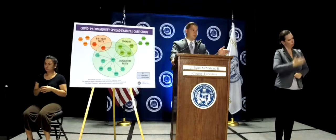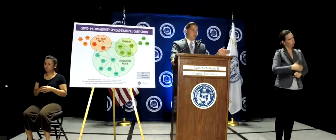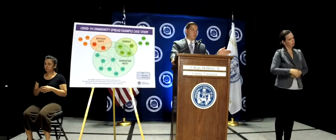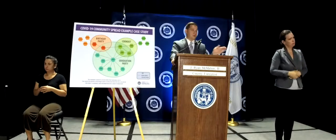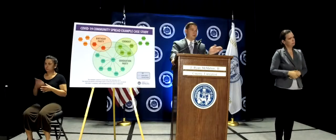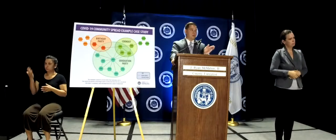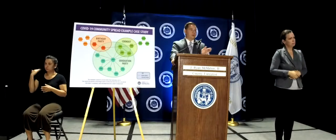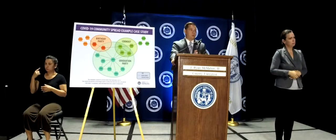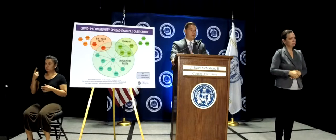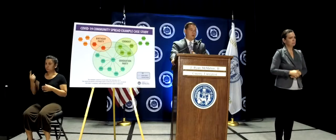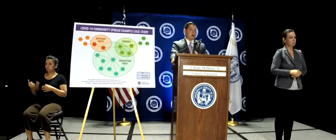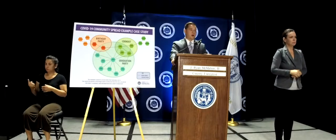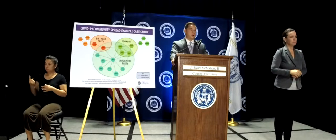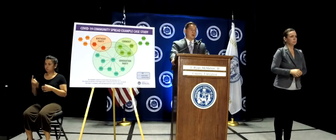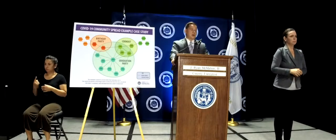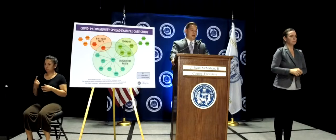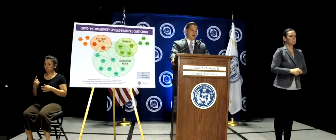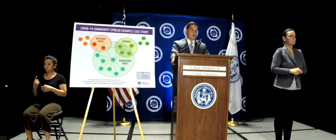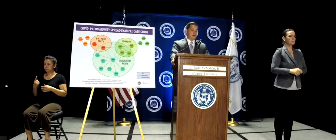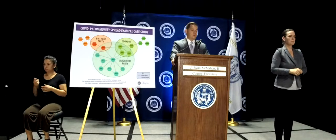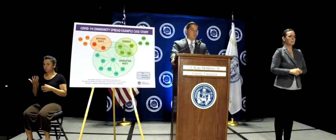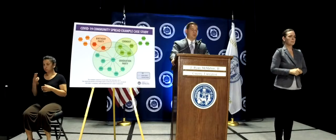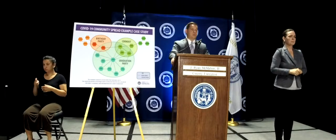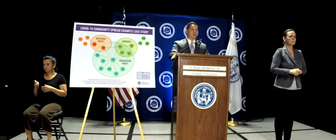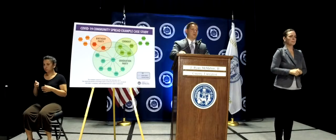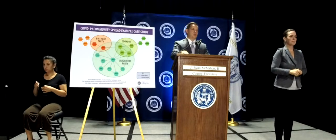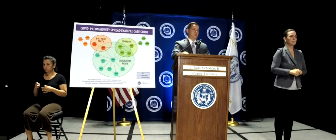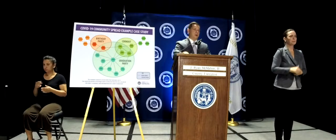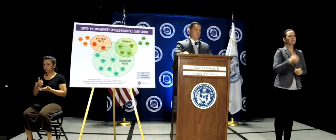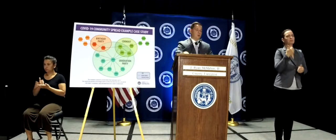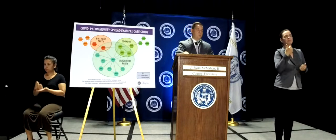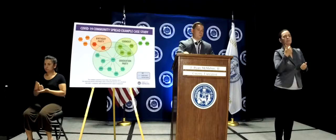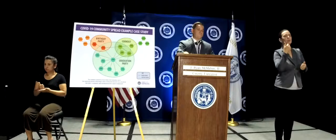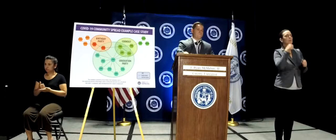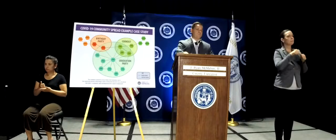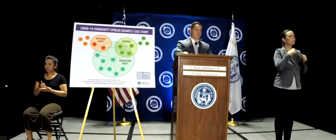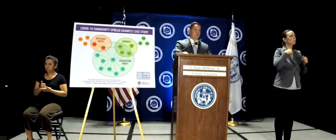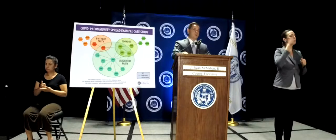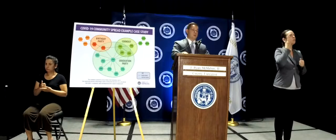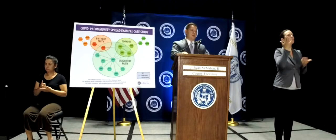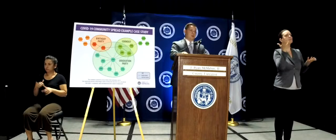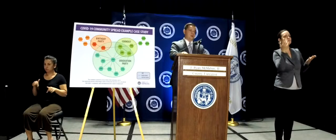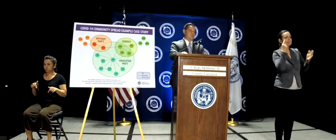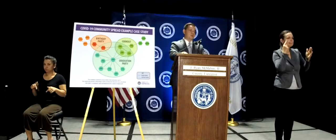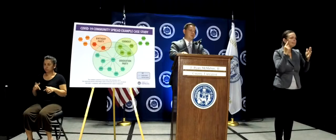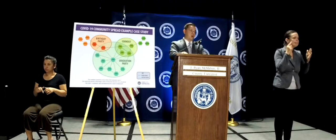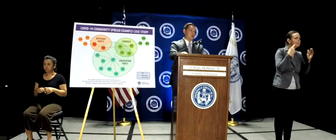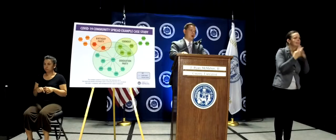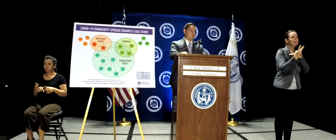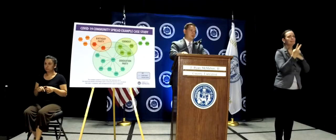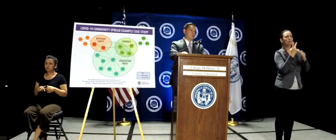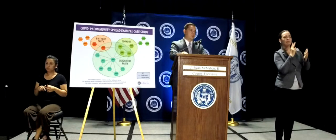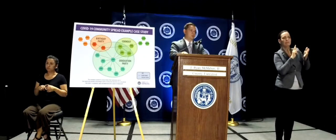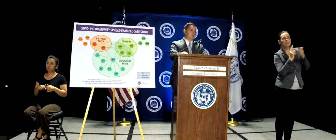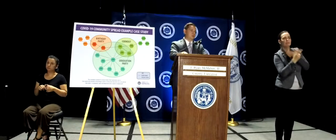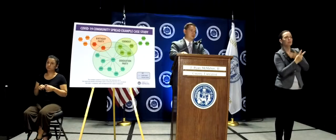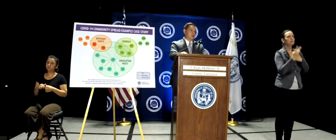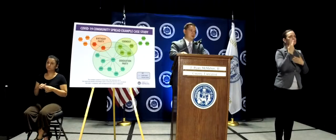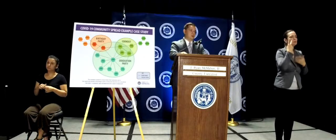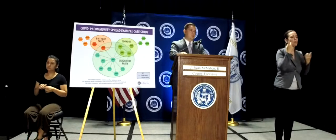and before then will determine where we are. And what people need to remember, and especially our young